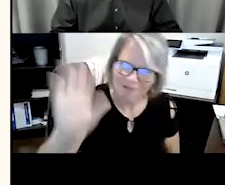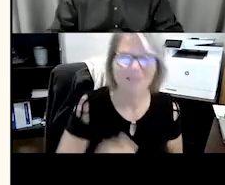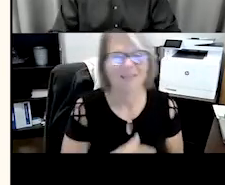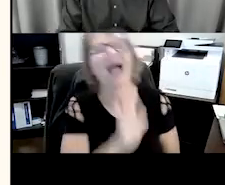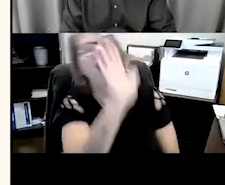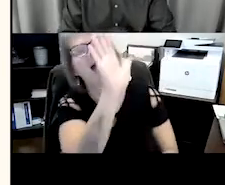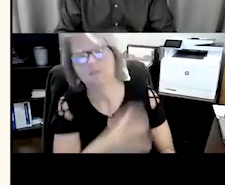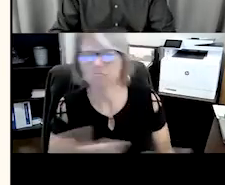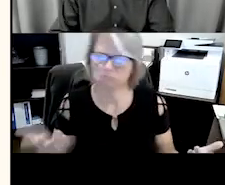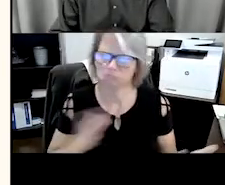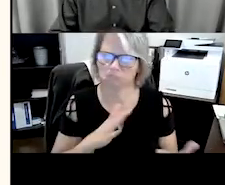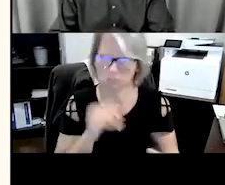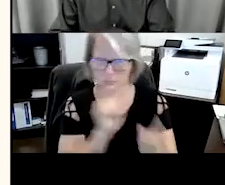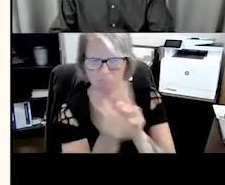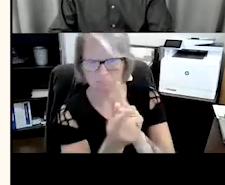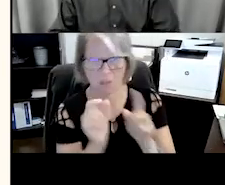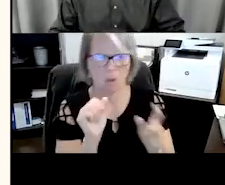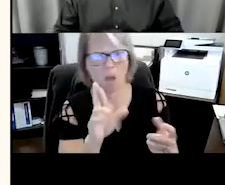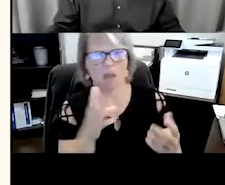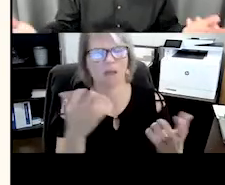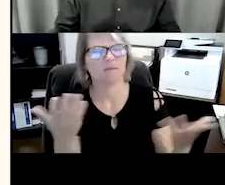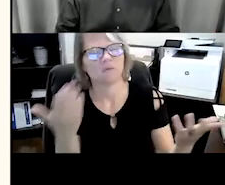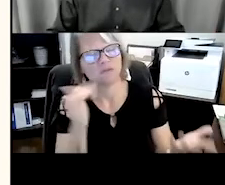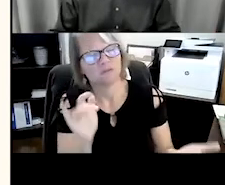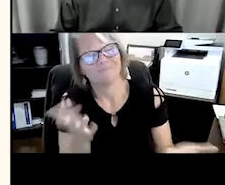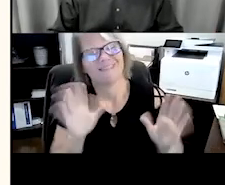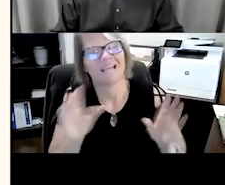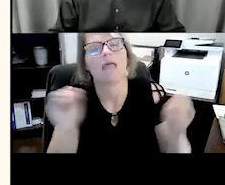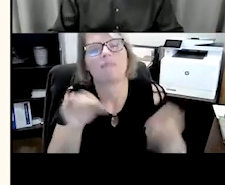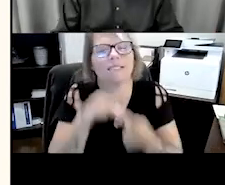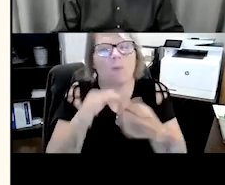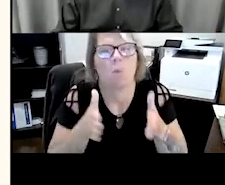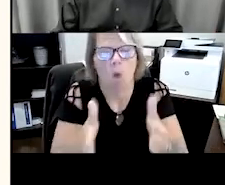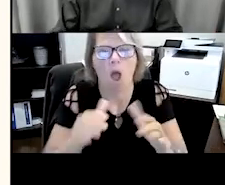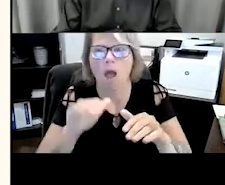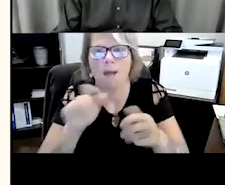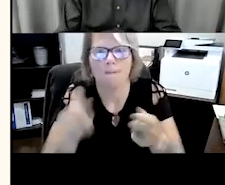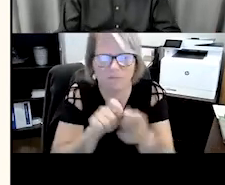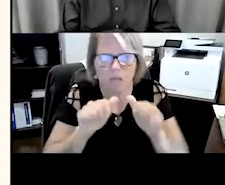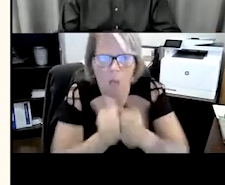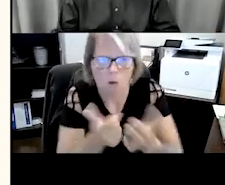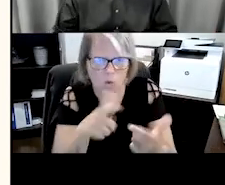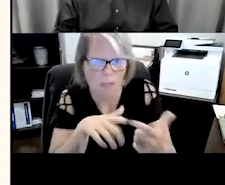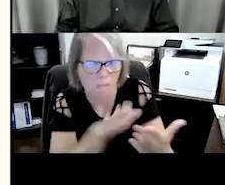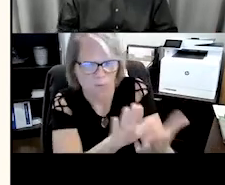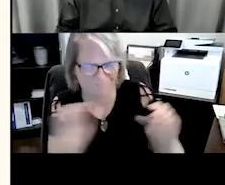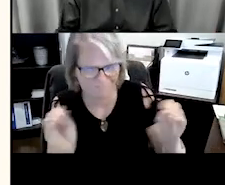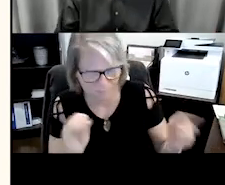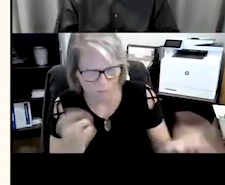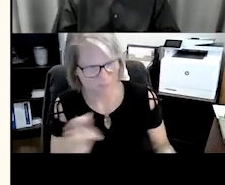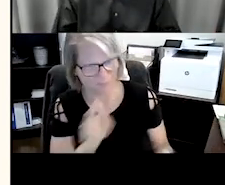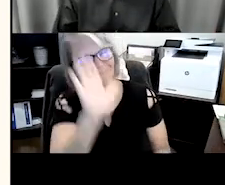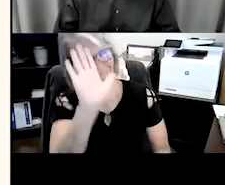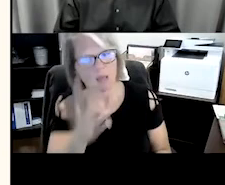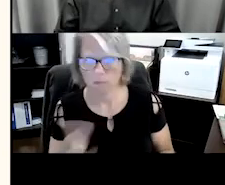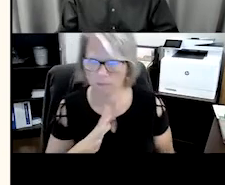We just want to be treated like anybody else. Wave and be friendly. Say hi like you would anybody else. There's no really special